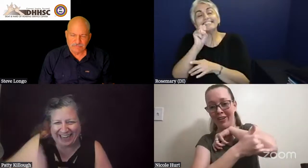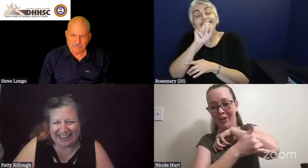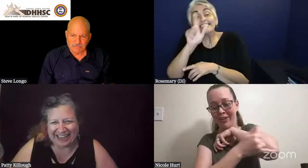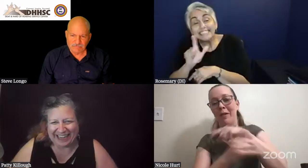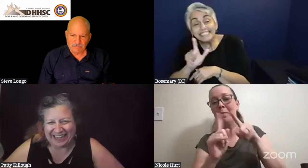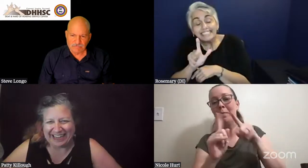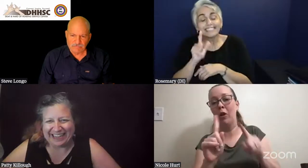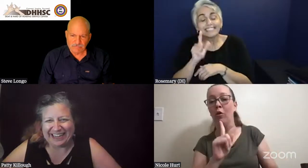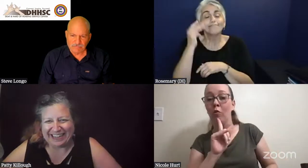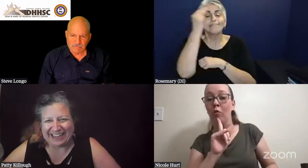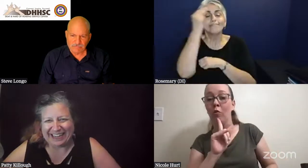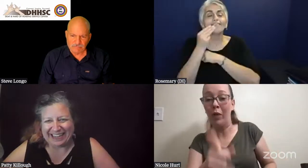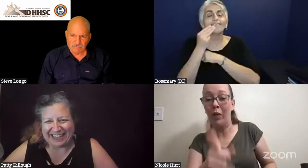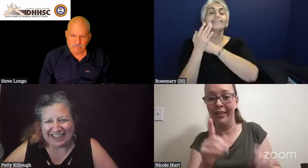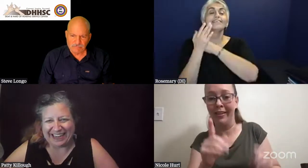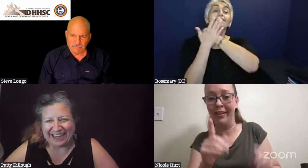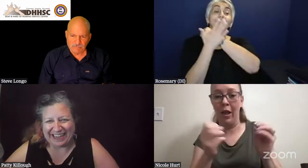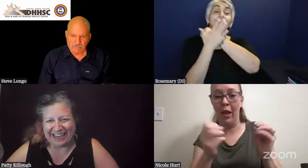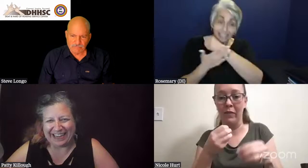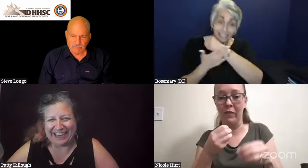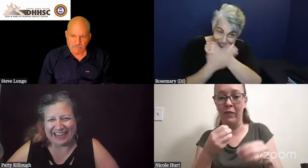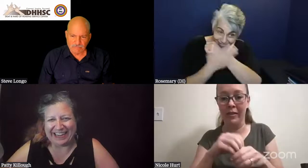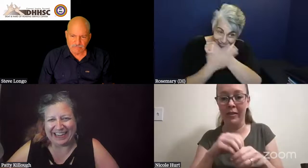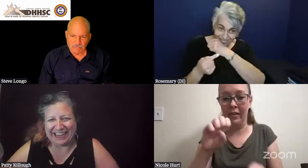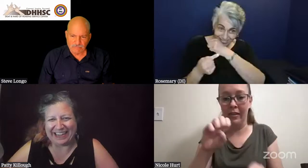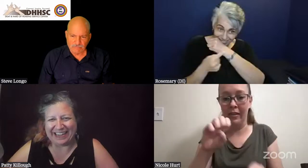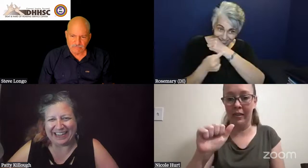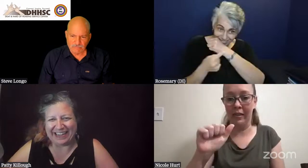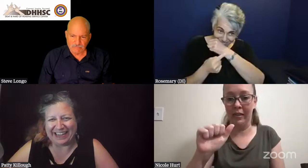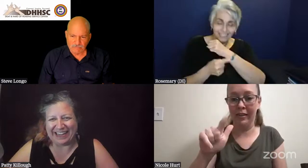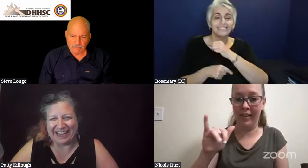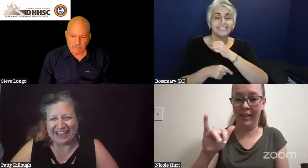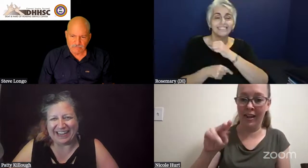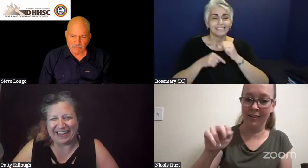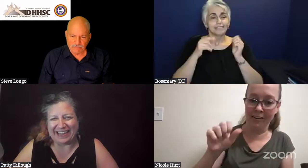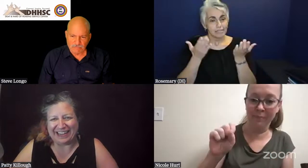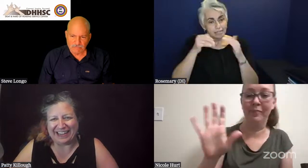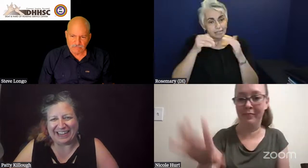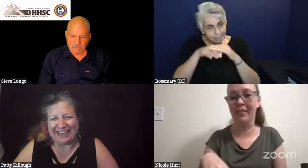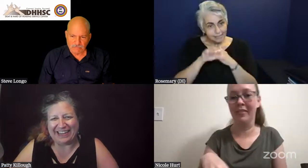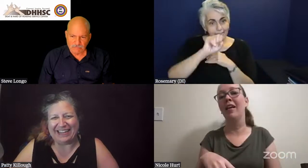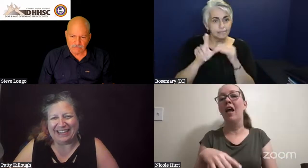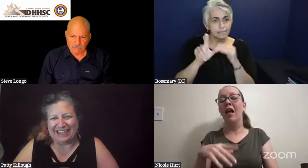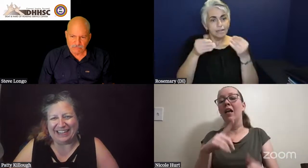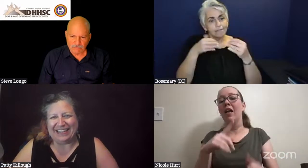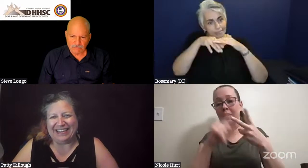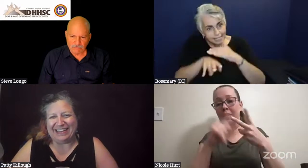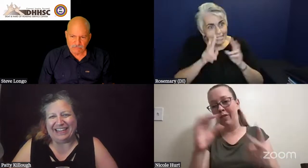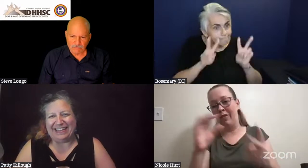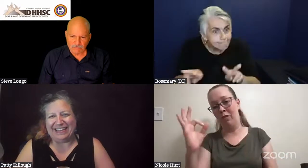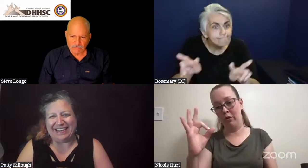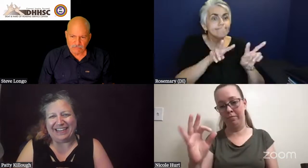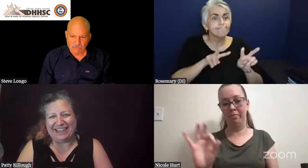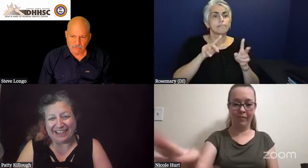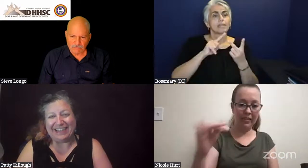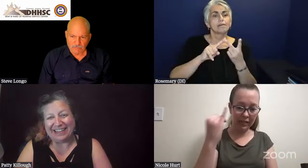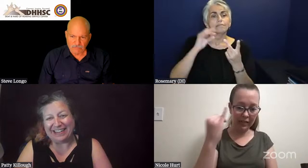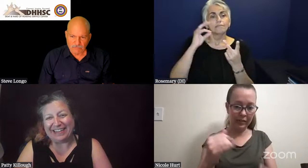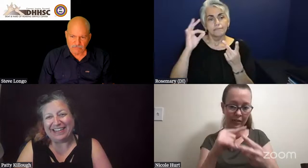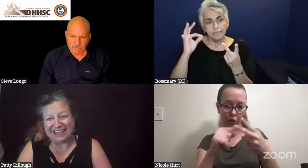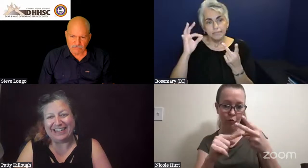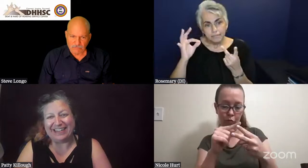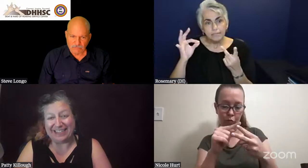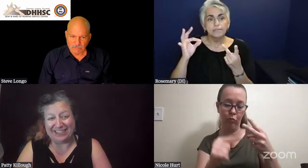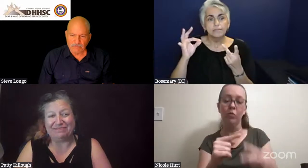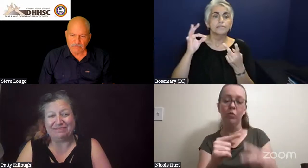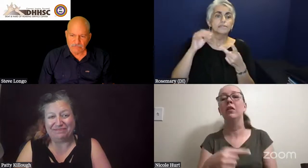start in Salinas. I shouldn't say Monterey. I should say Monterey County in Salinas.